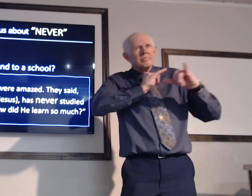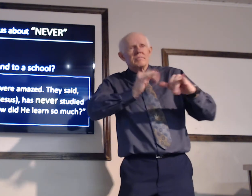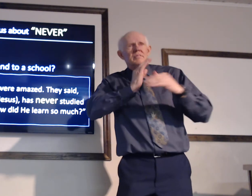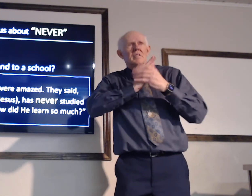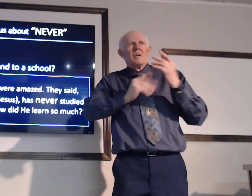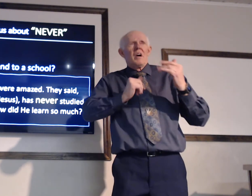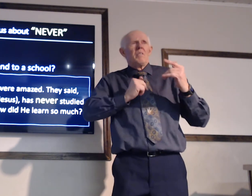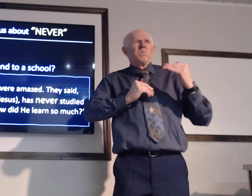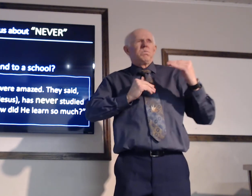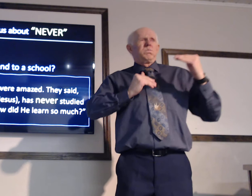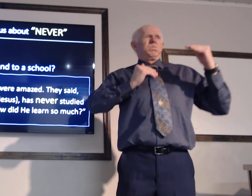up, and he was...